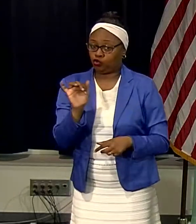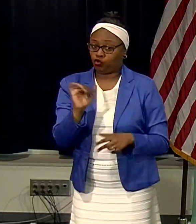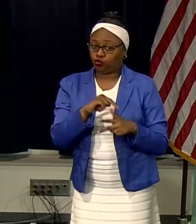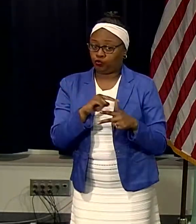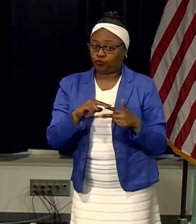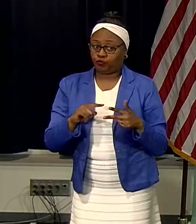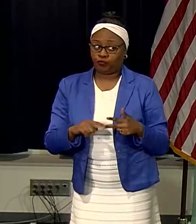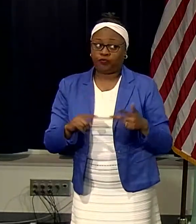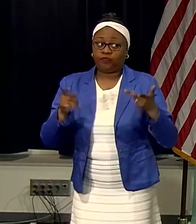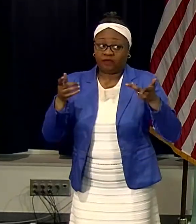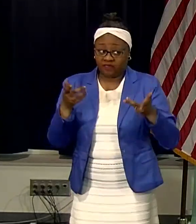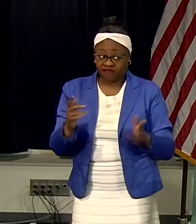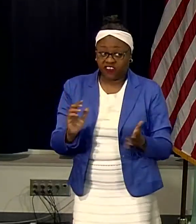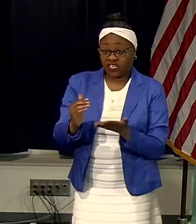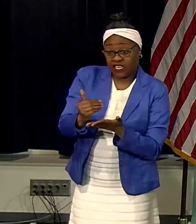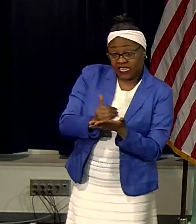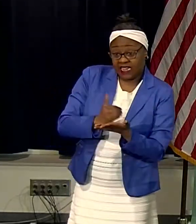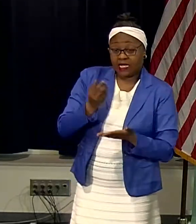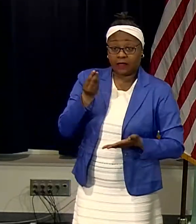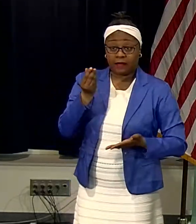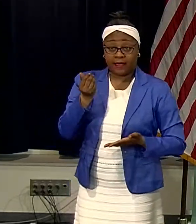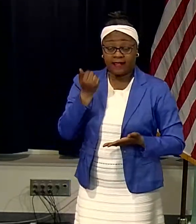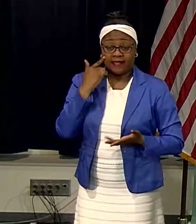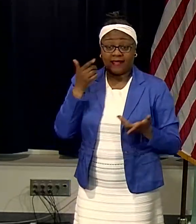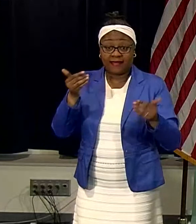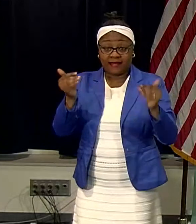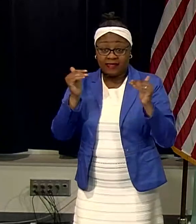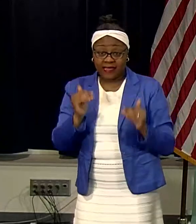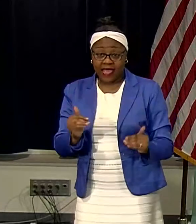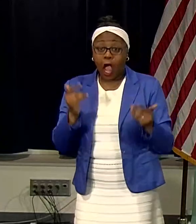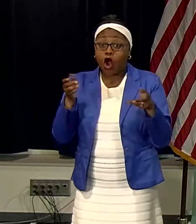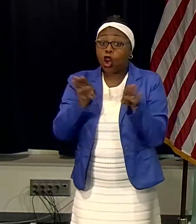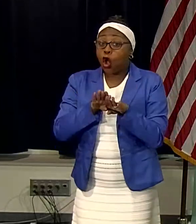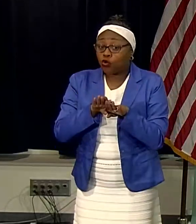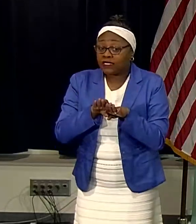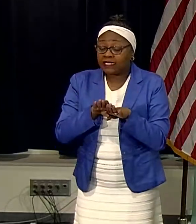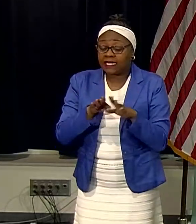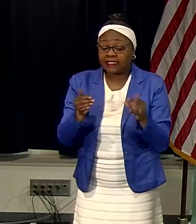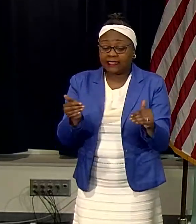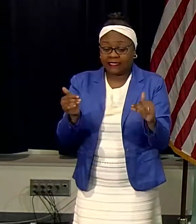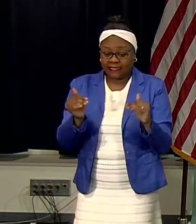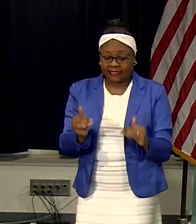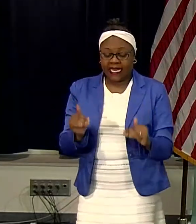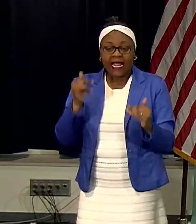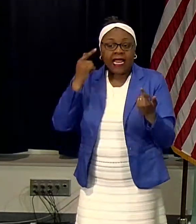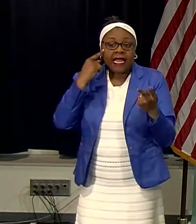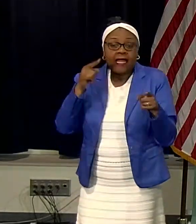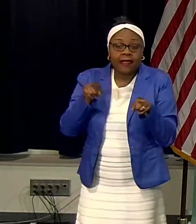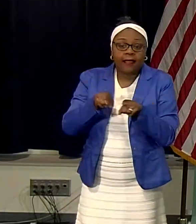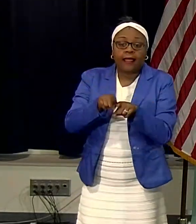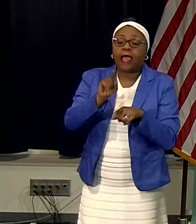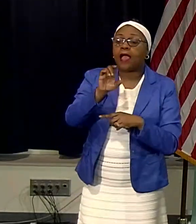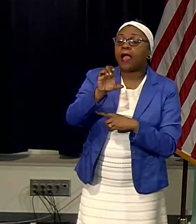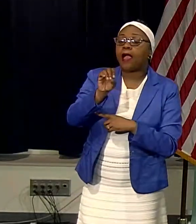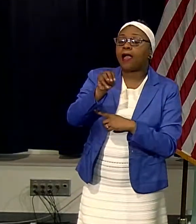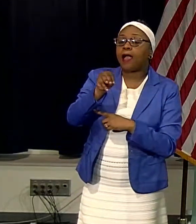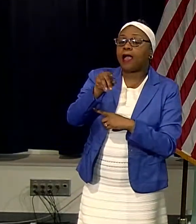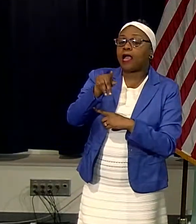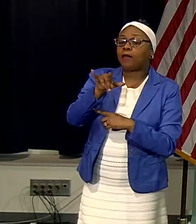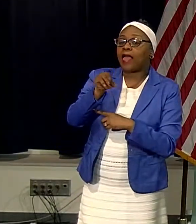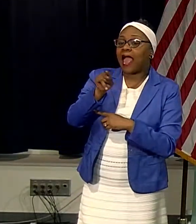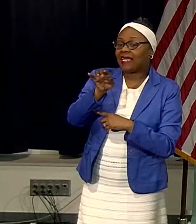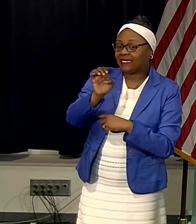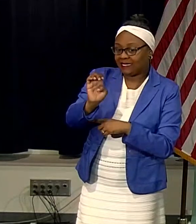After that, you move forward to closing, and then followed by closing, you move forward to compliance, which is a process where you demonstrate that the house